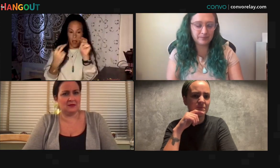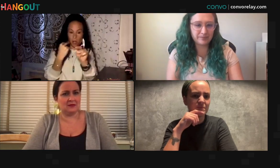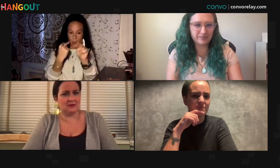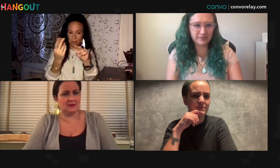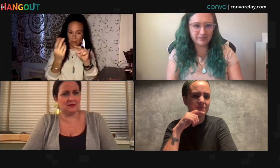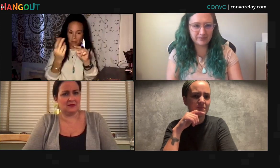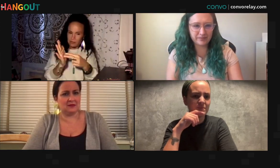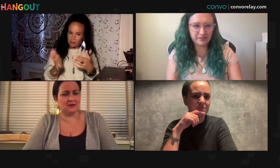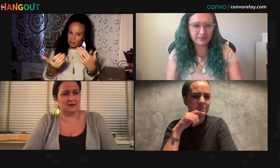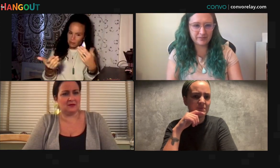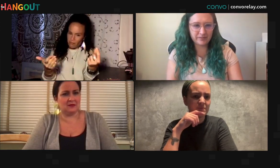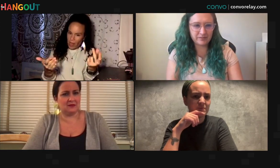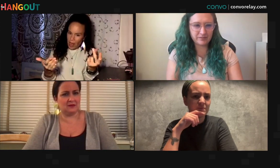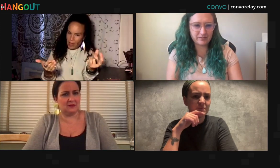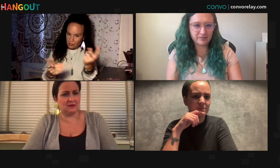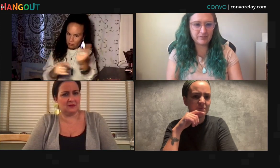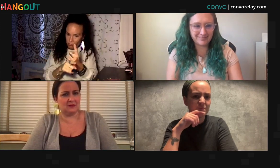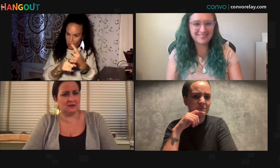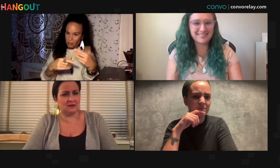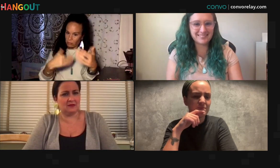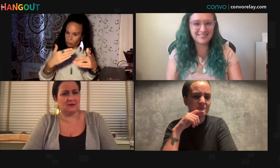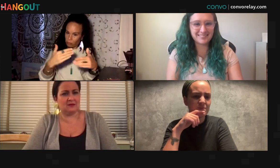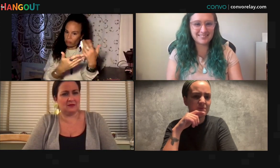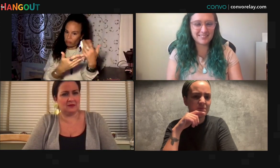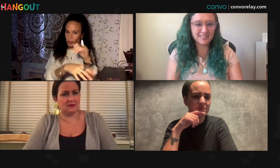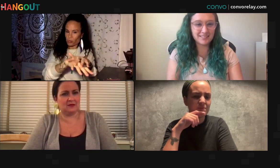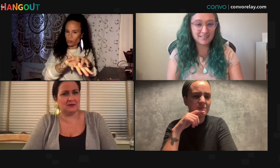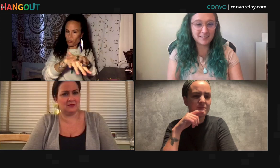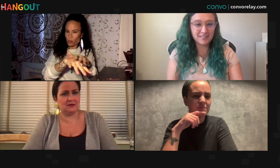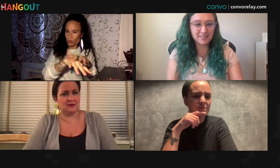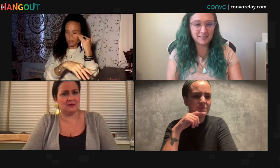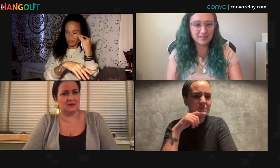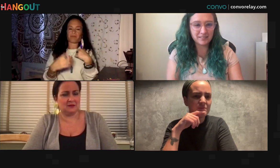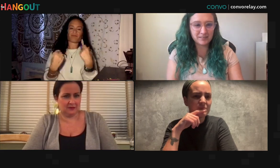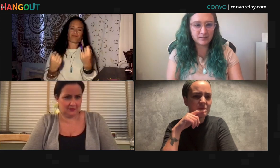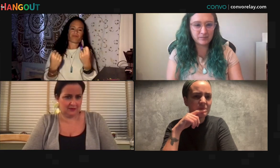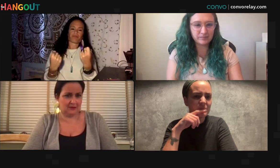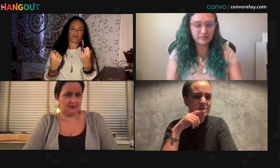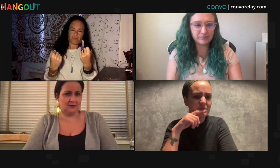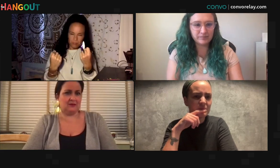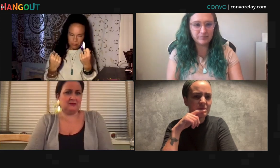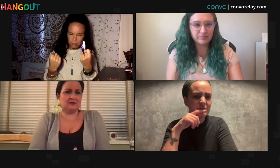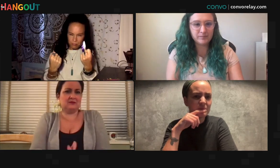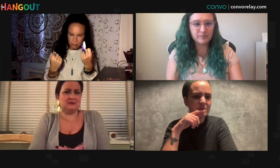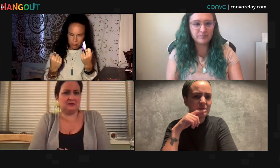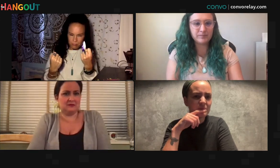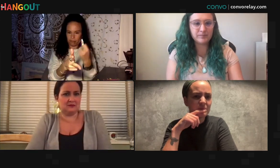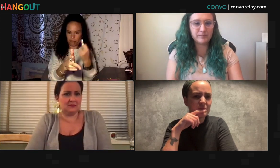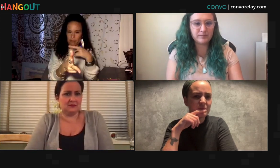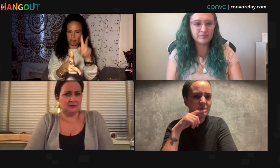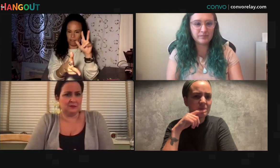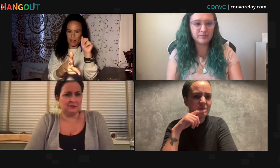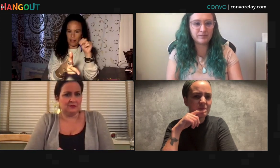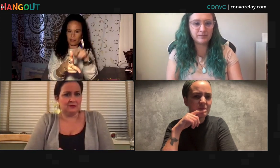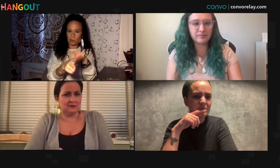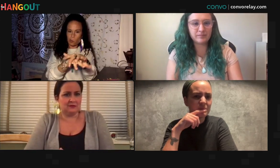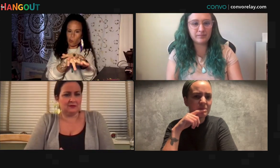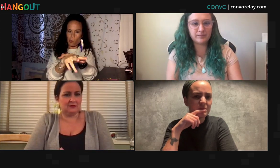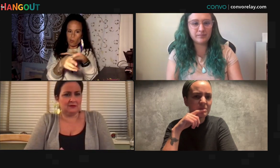a cold day, and I was driving on the highway to go to school, moving very fast. And I